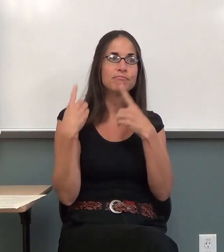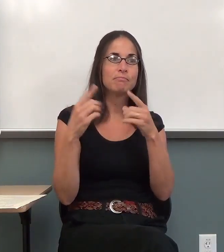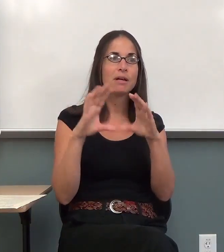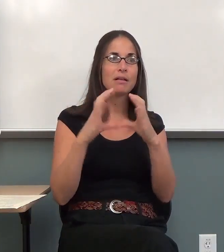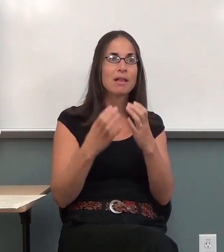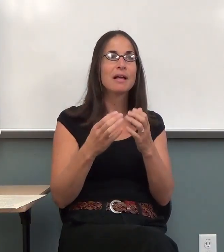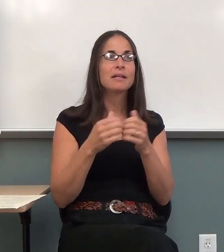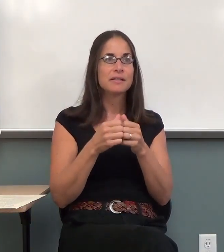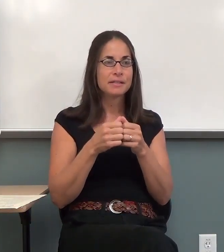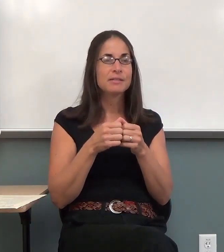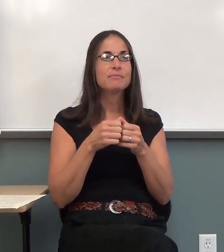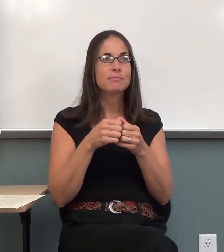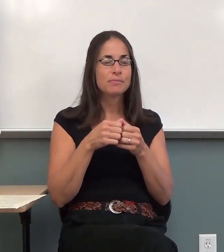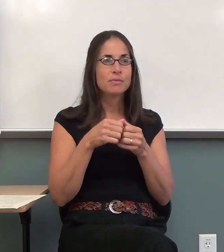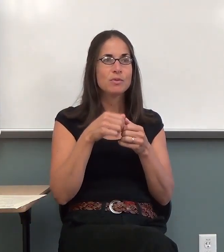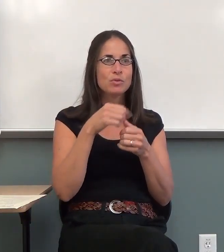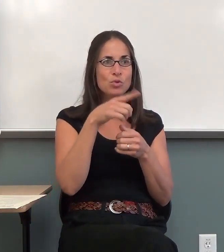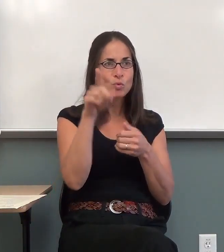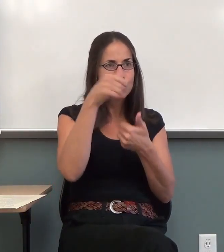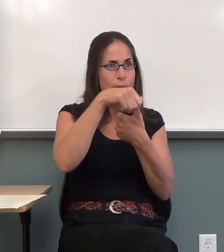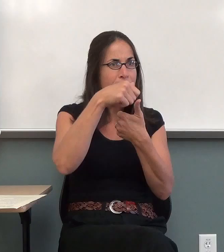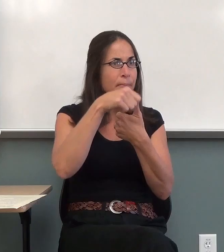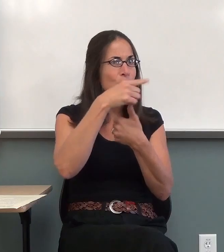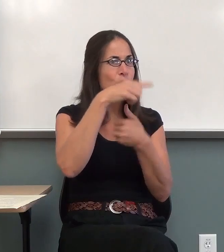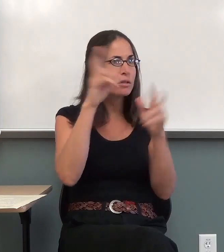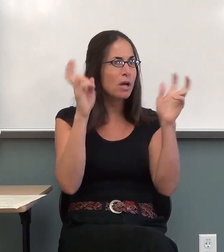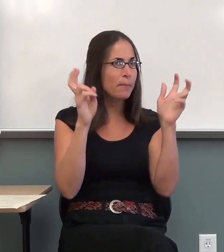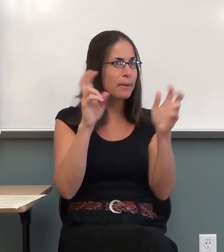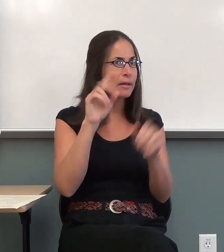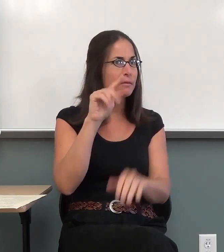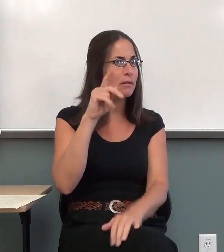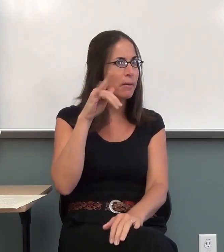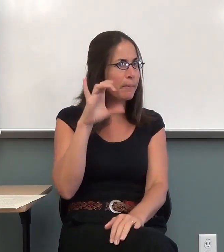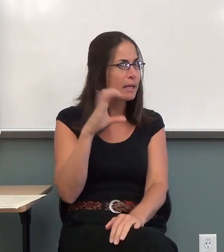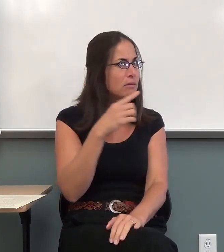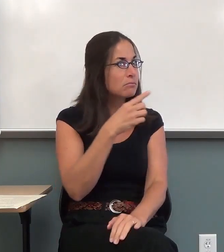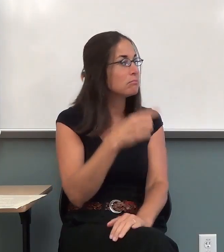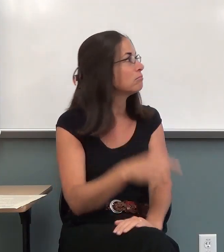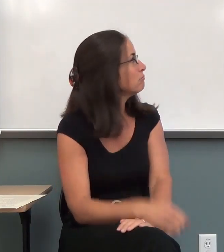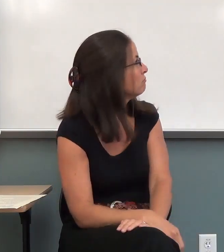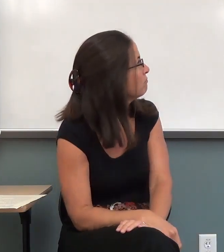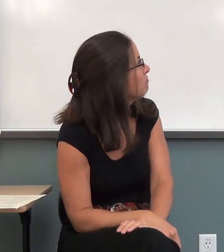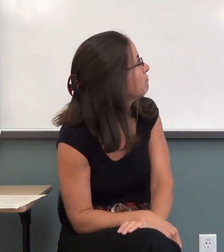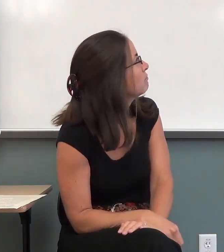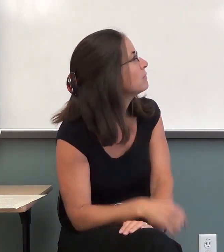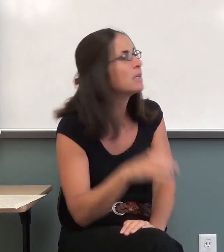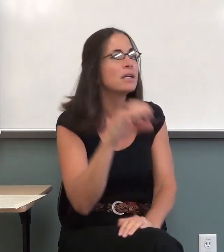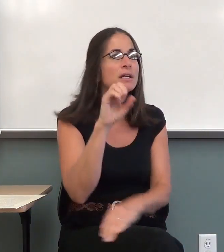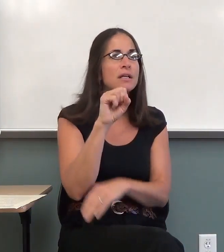aware of these particular topics. Okay? Subject. What does subject mean,